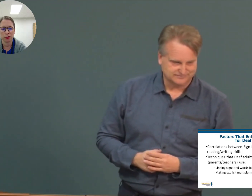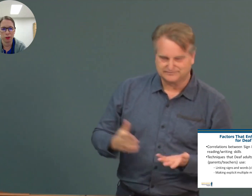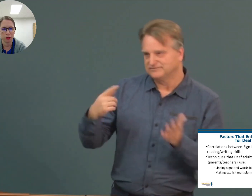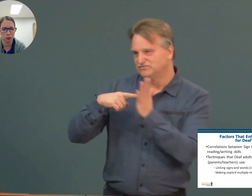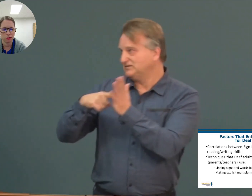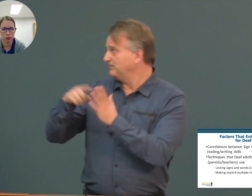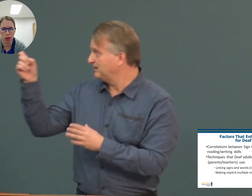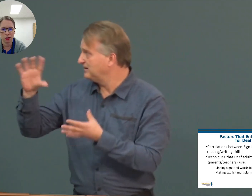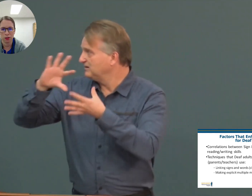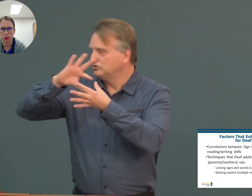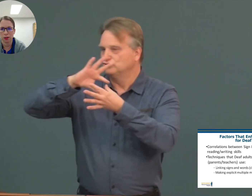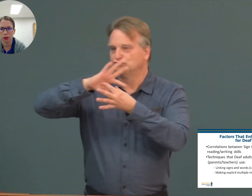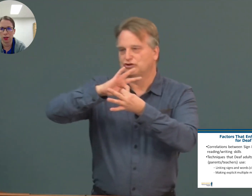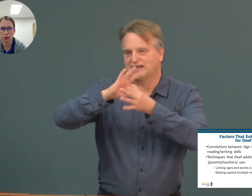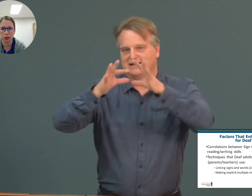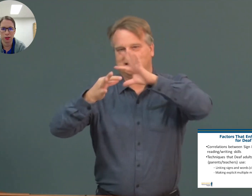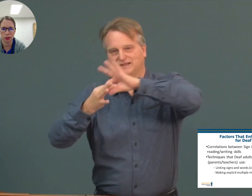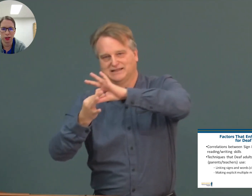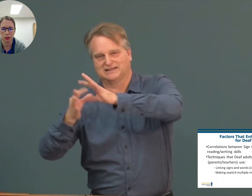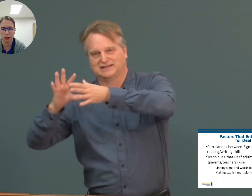children and increase their English literacy.